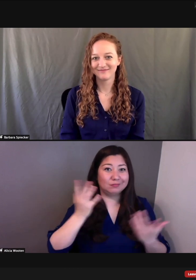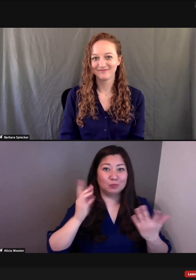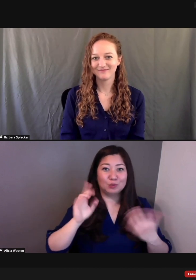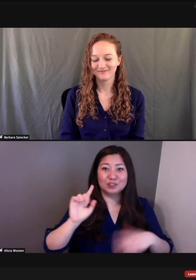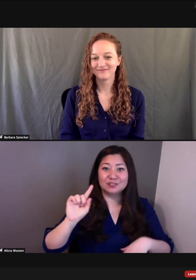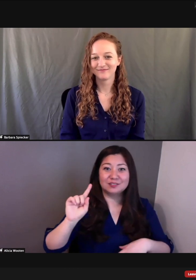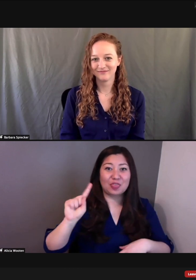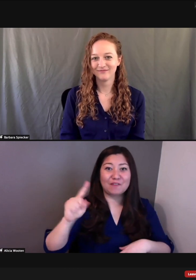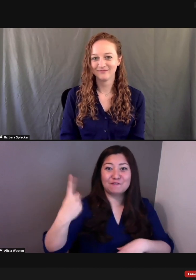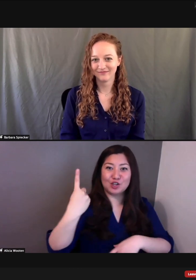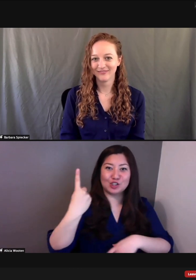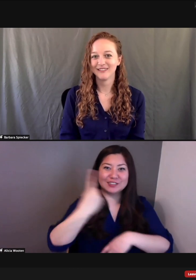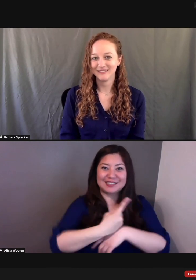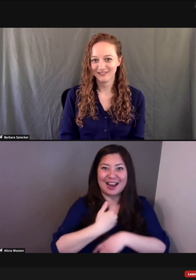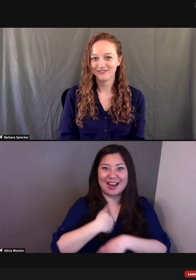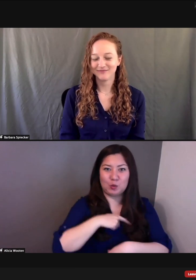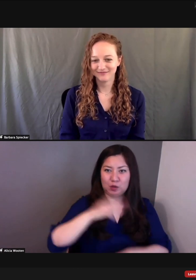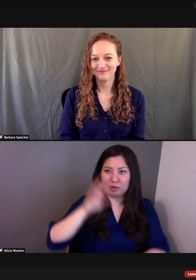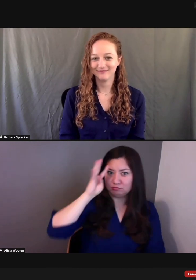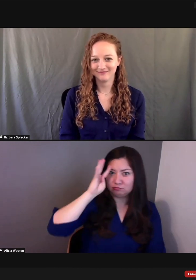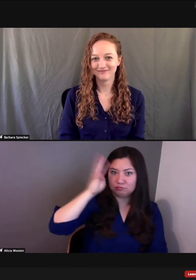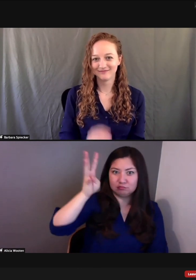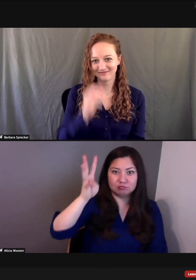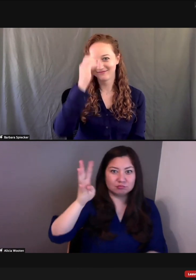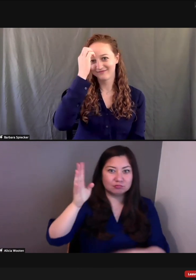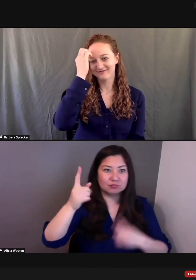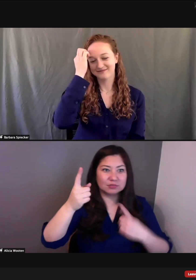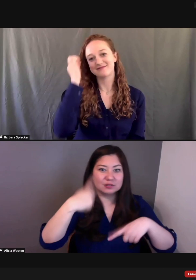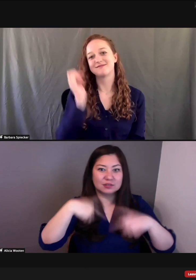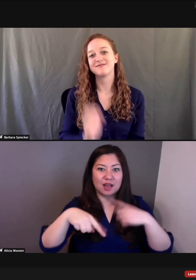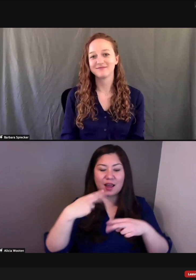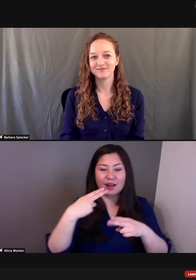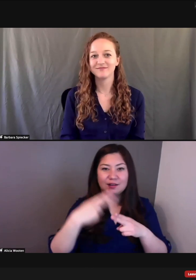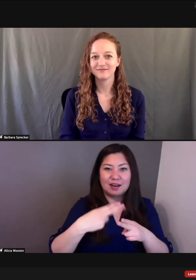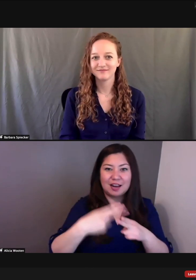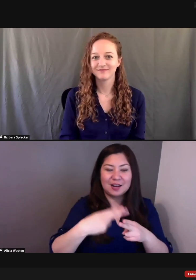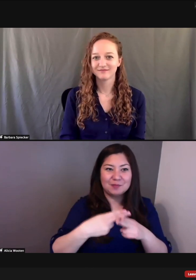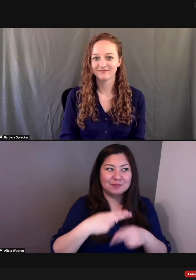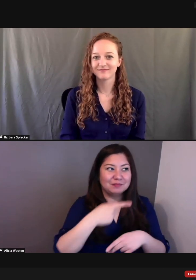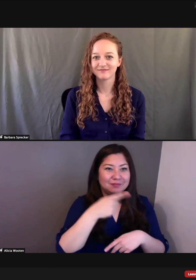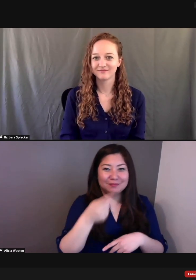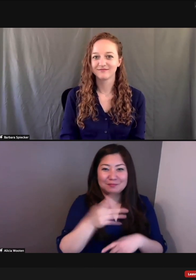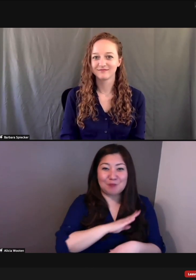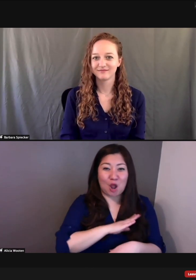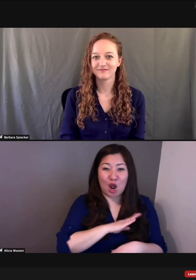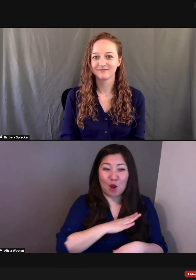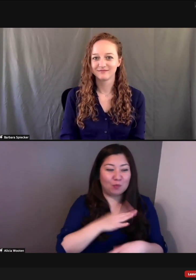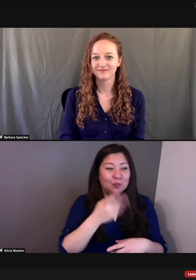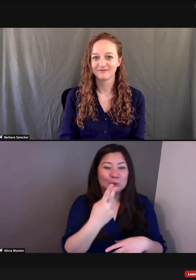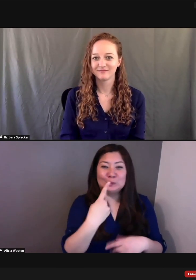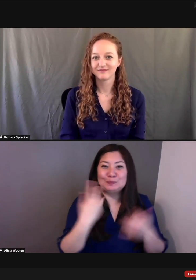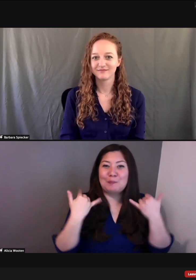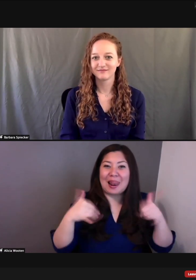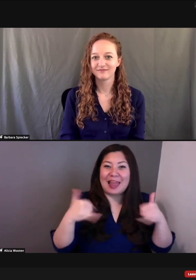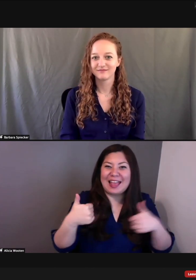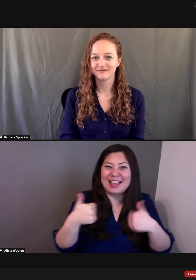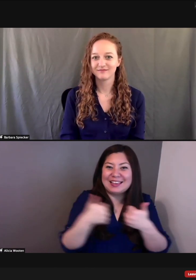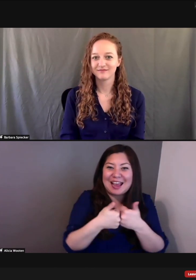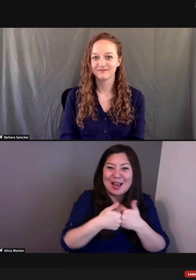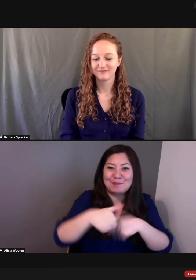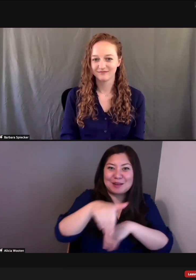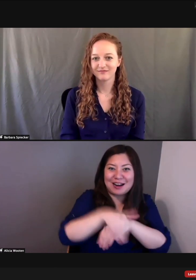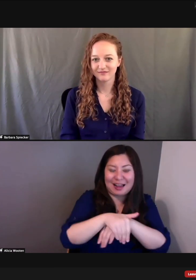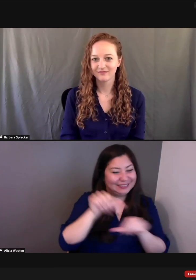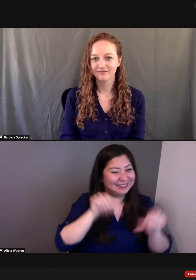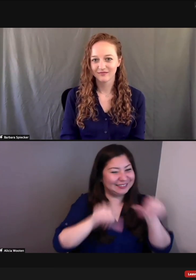something maybe with the hands and something inside it. Eventually we had the fist and then the hand. And